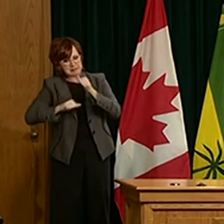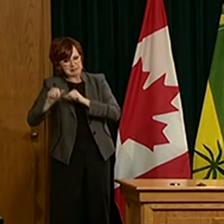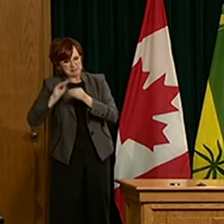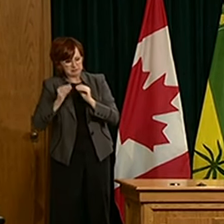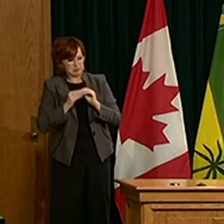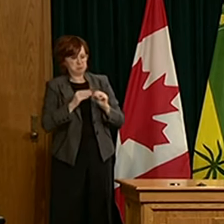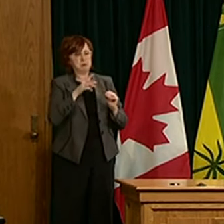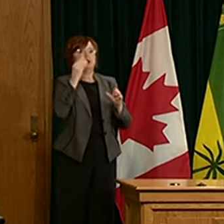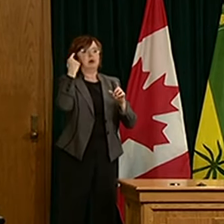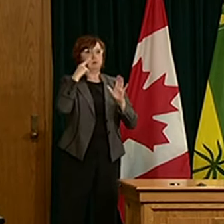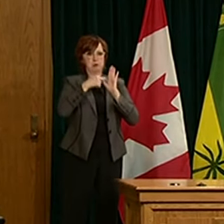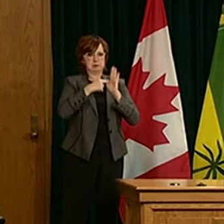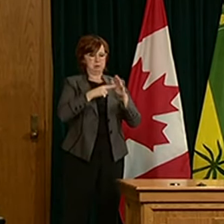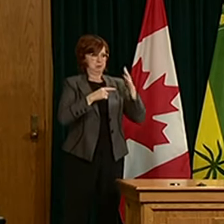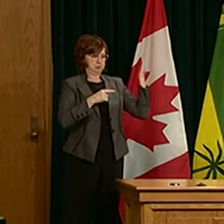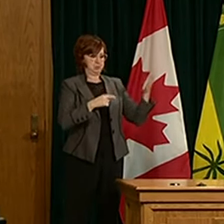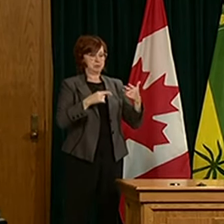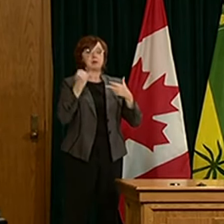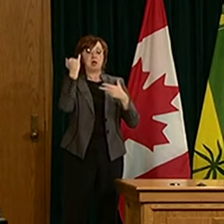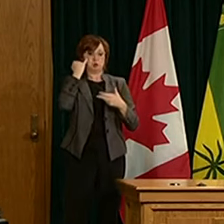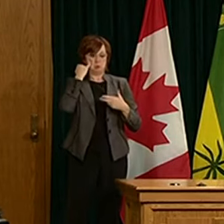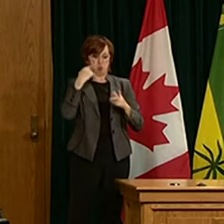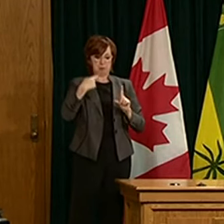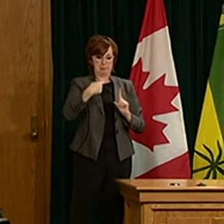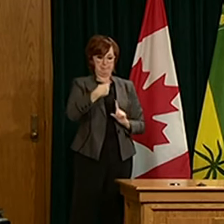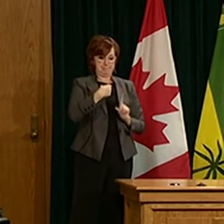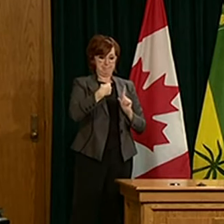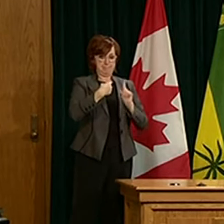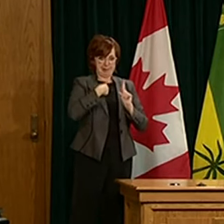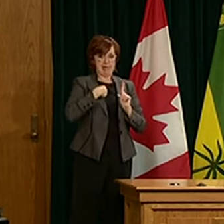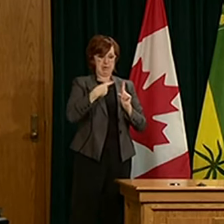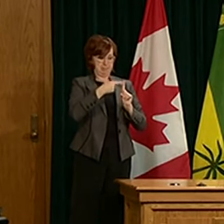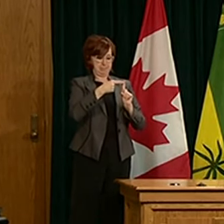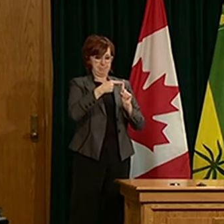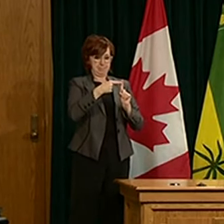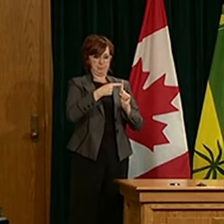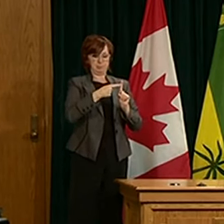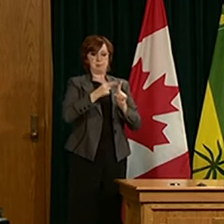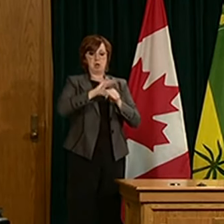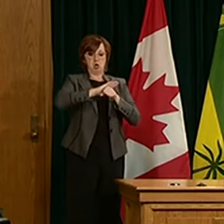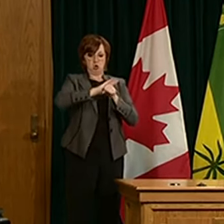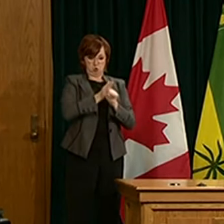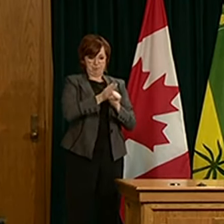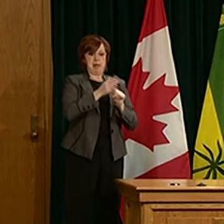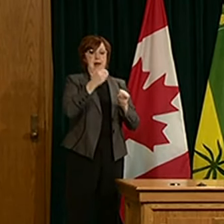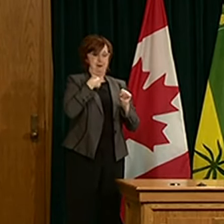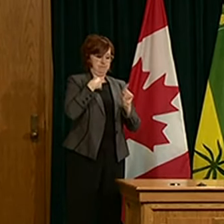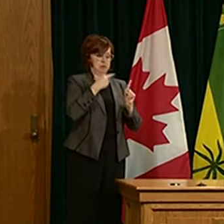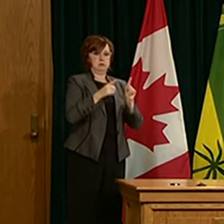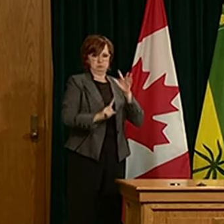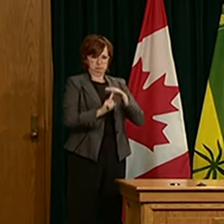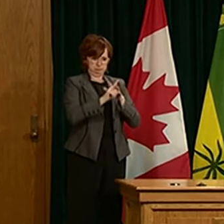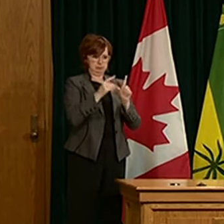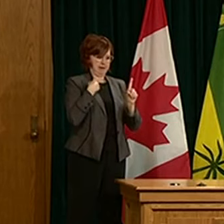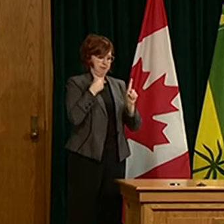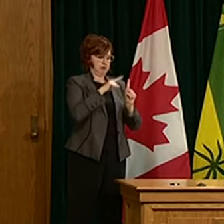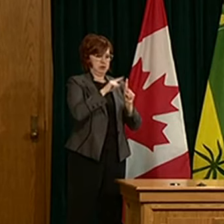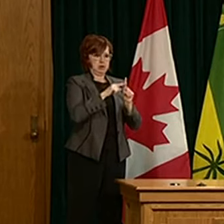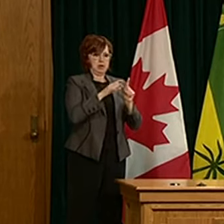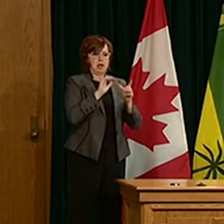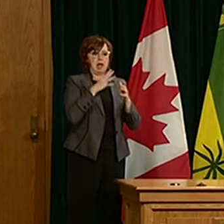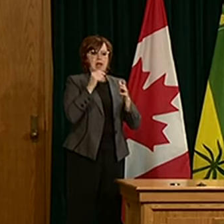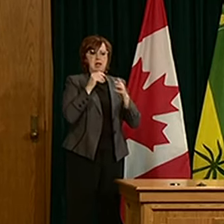So for example, if I were to get the COVID-19 infection and the reproductive constant